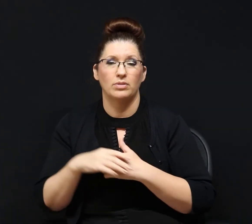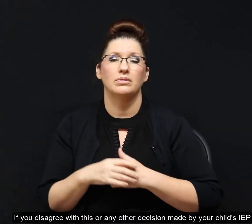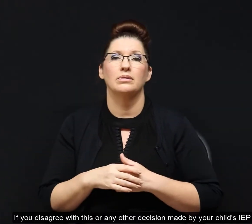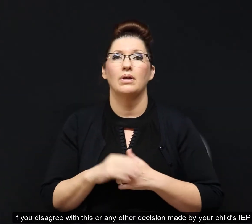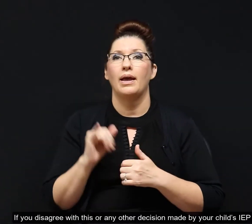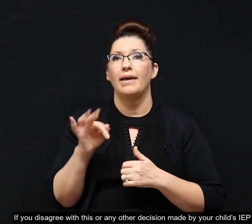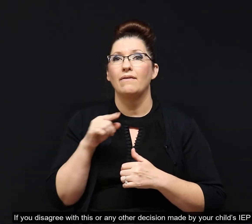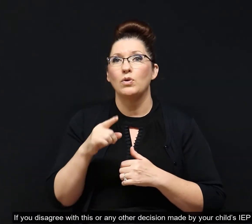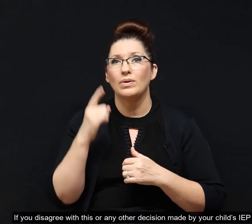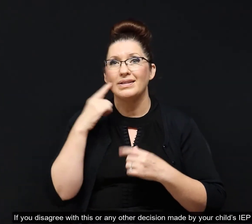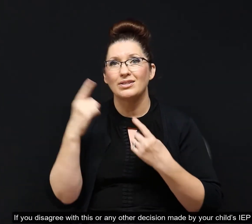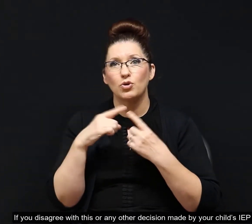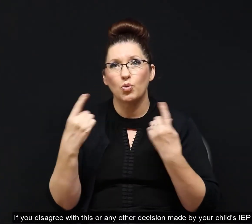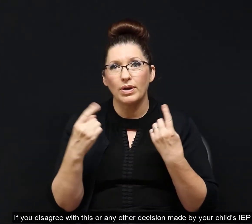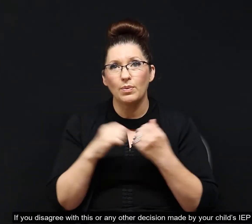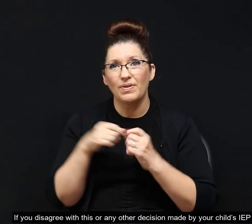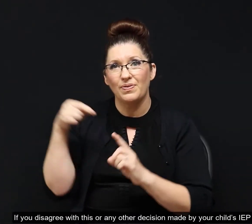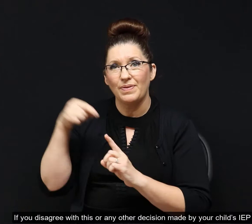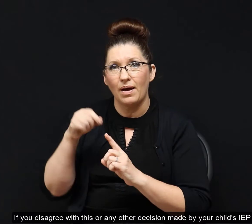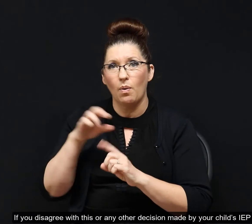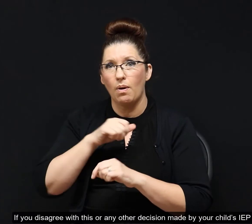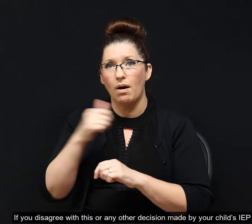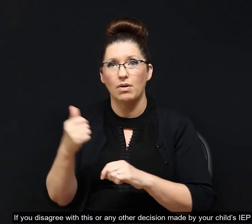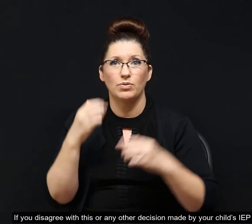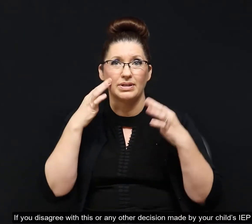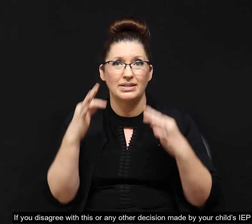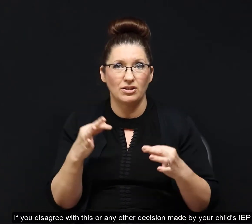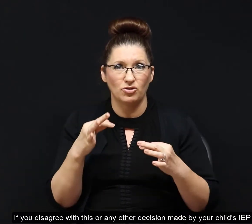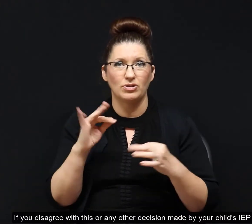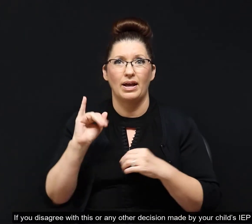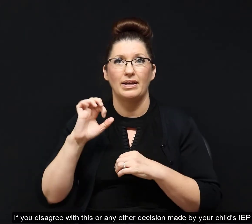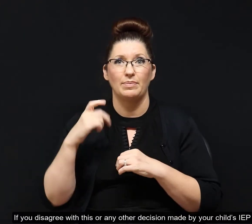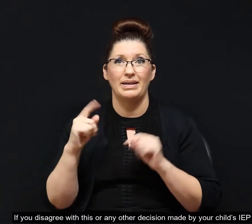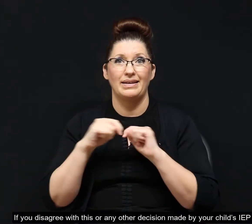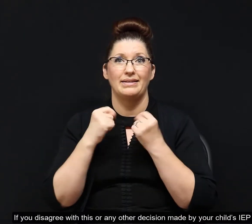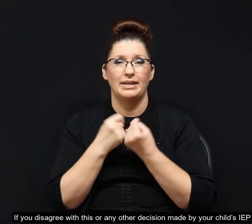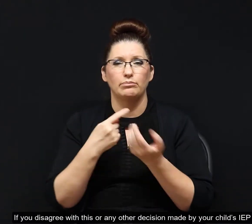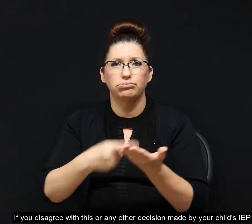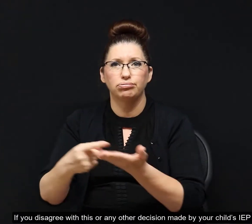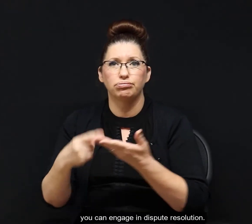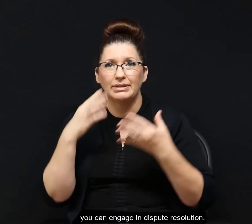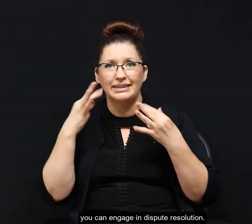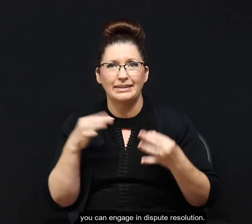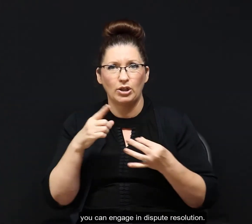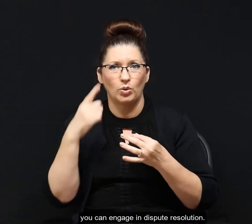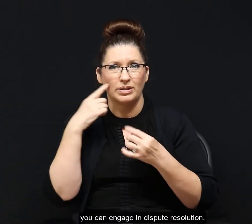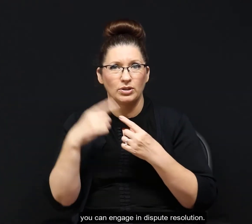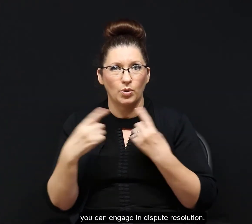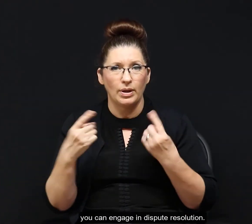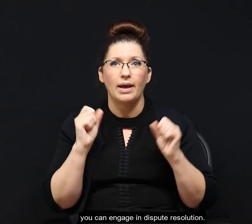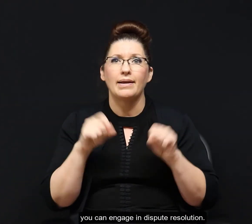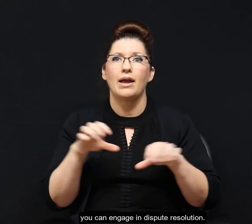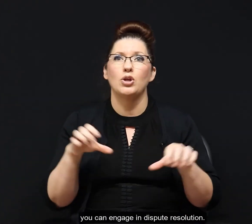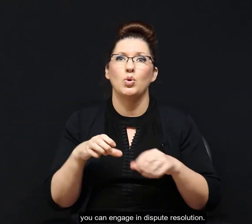If you disagree with this or any other decision made by your child's IEP team, you can engage in dispute